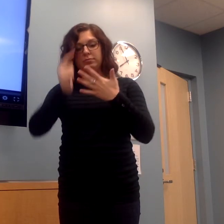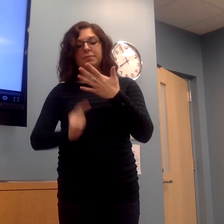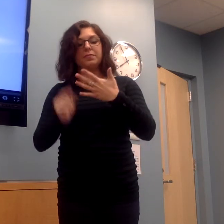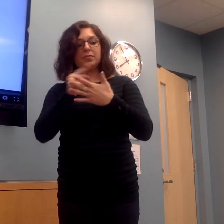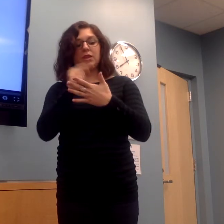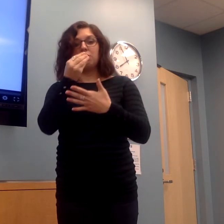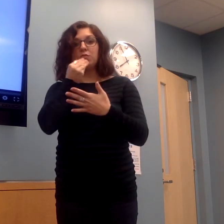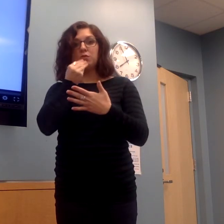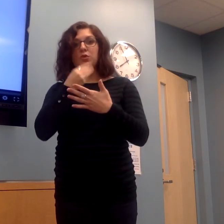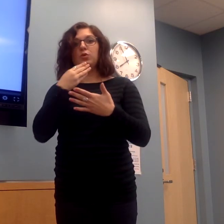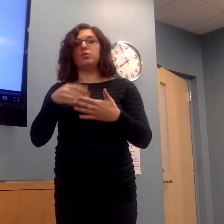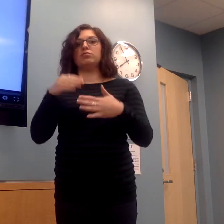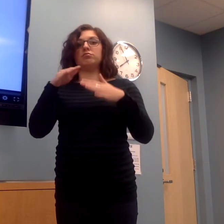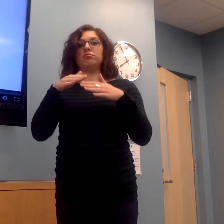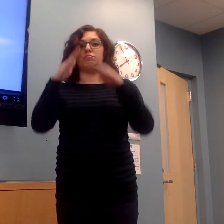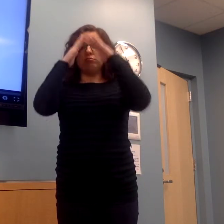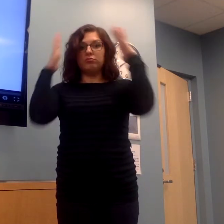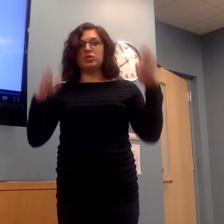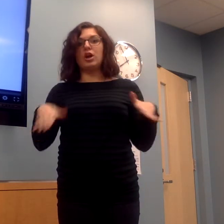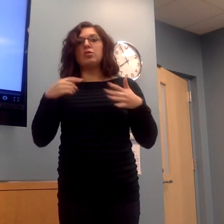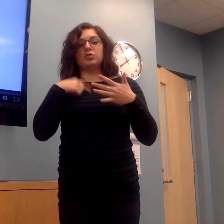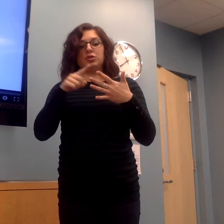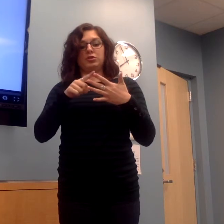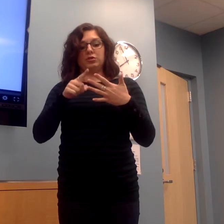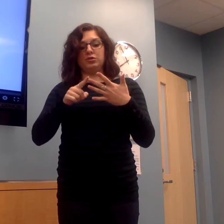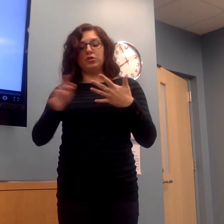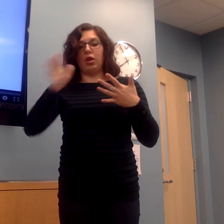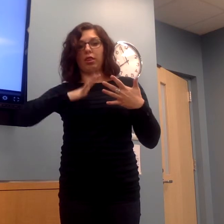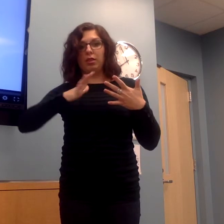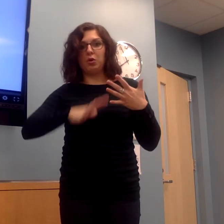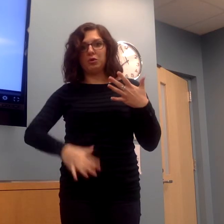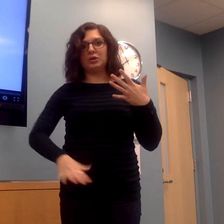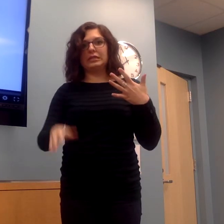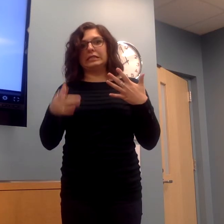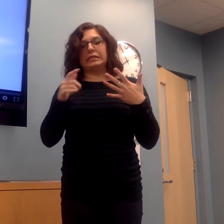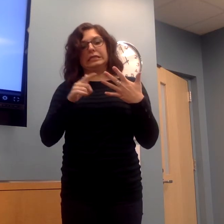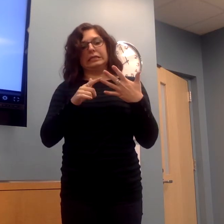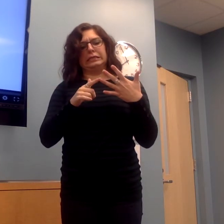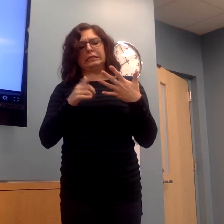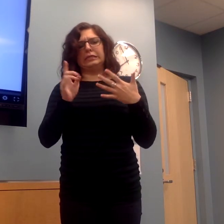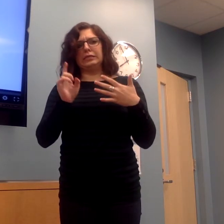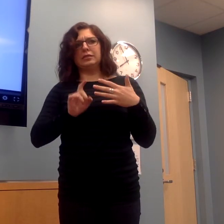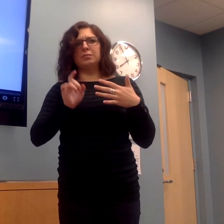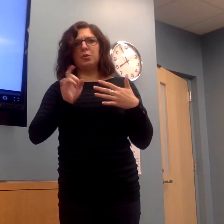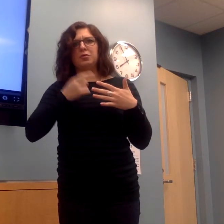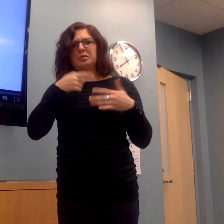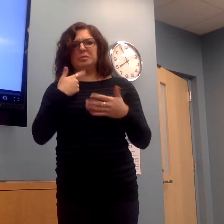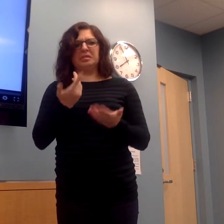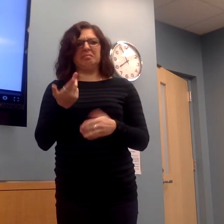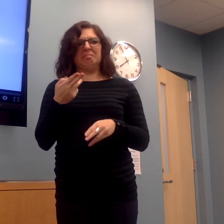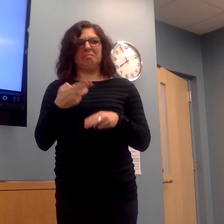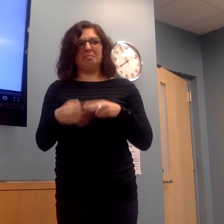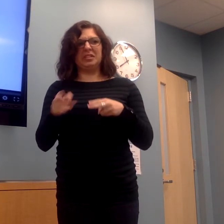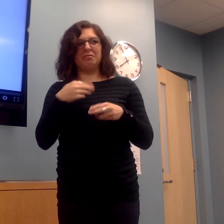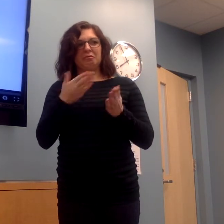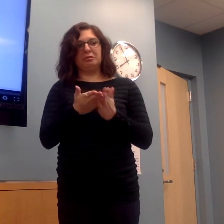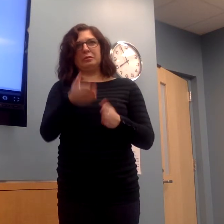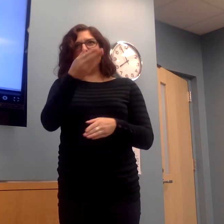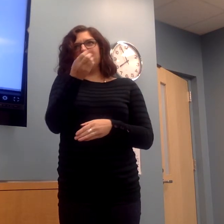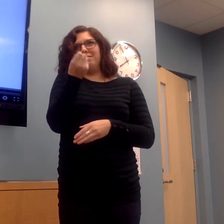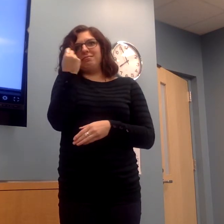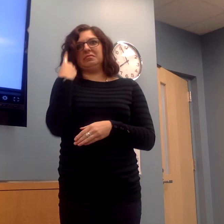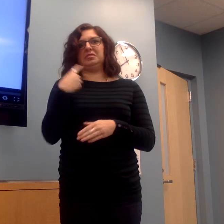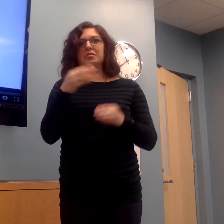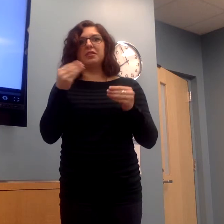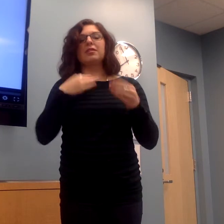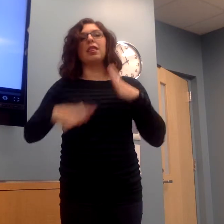the passengers all seem to have enough clothing to last for years, even though it was supposed to be a 3-hour pleasure cruise. Since they're on an island, it's natural that they'll be eating a